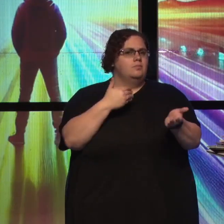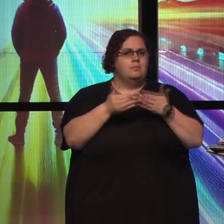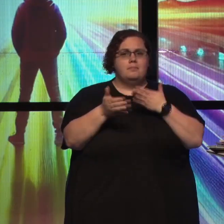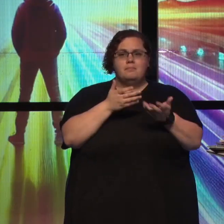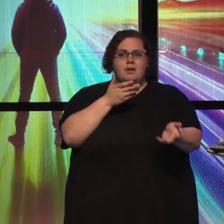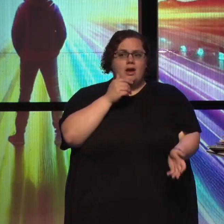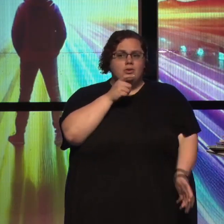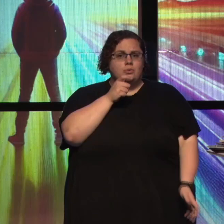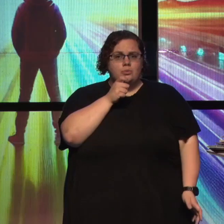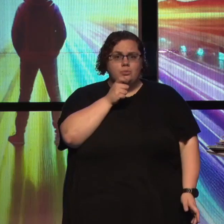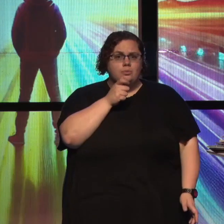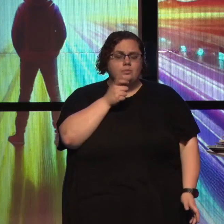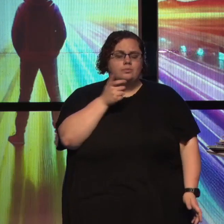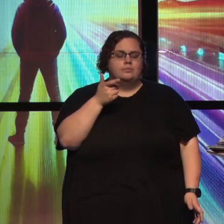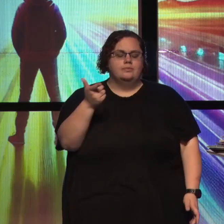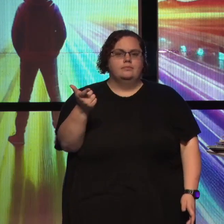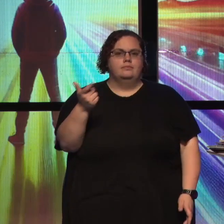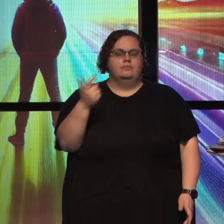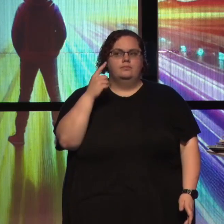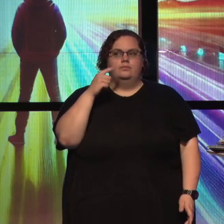who it is just, to me,